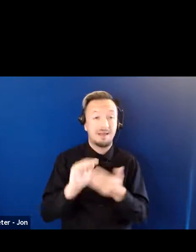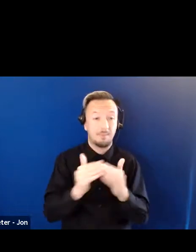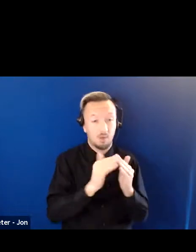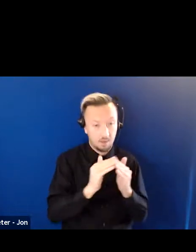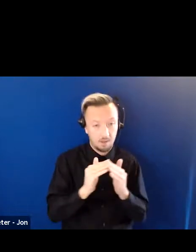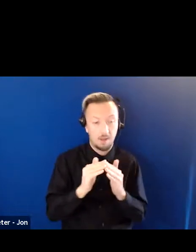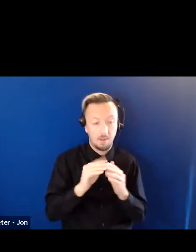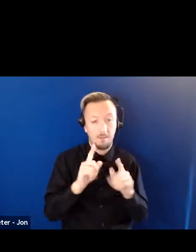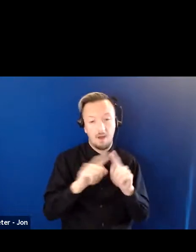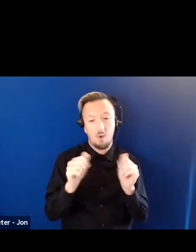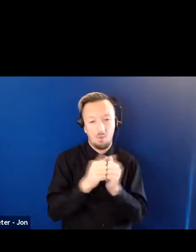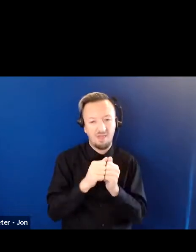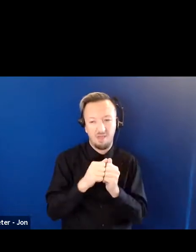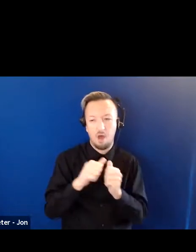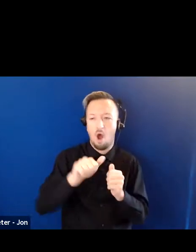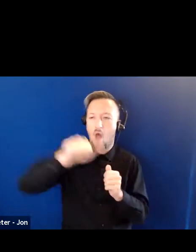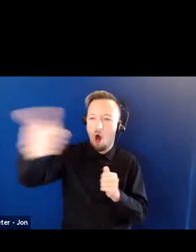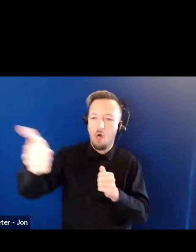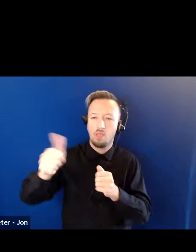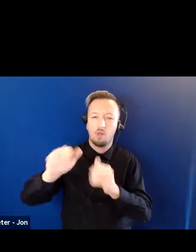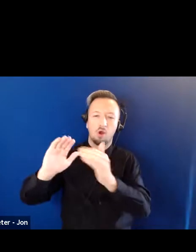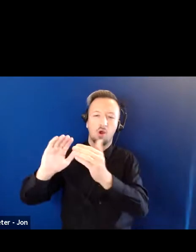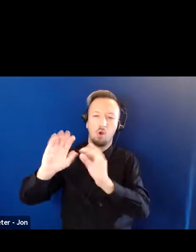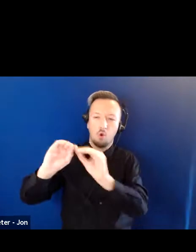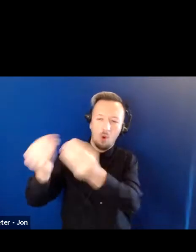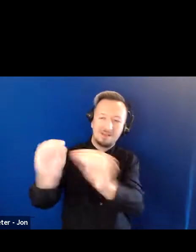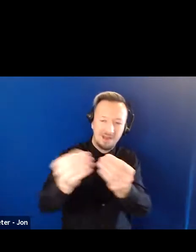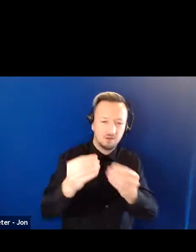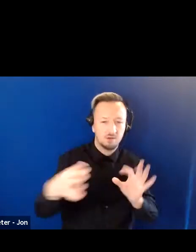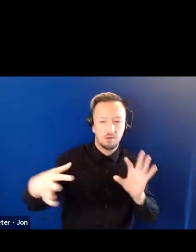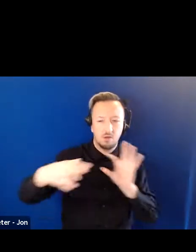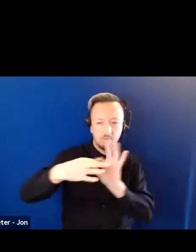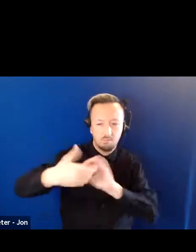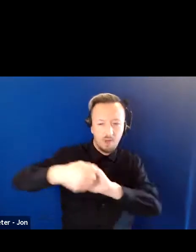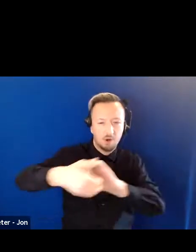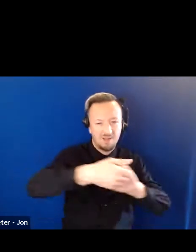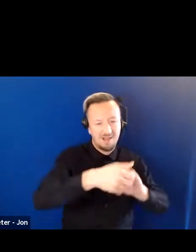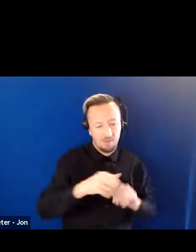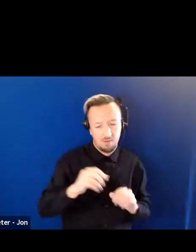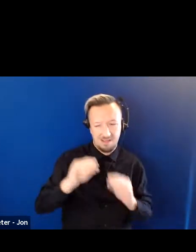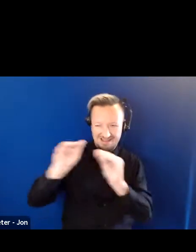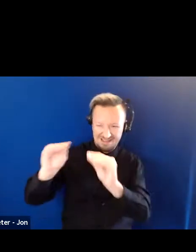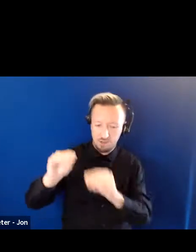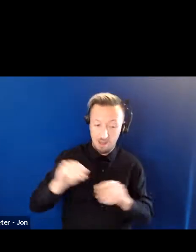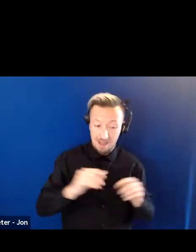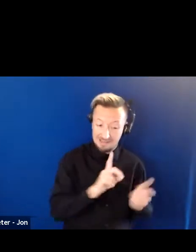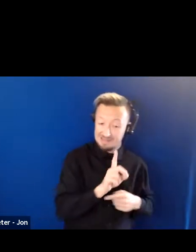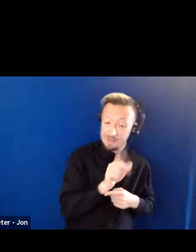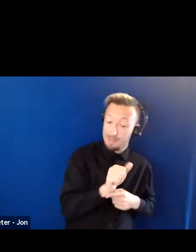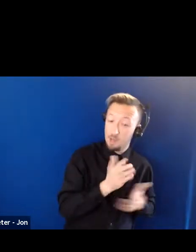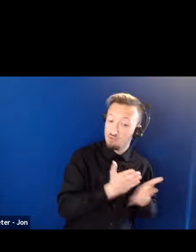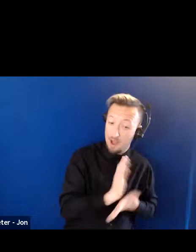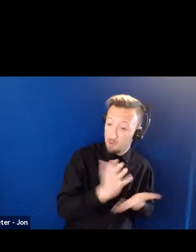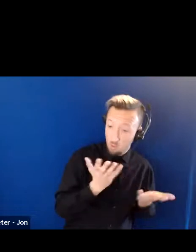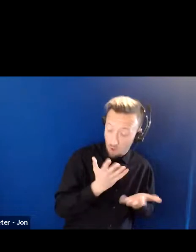entities outside, and start to work with them to educate them on disability rights.